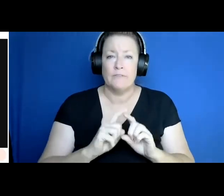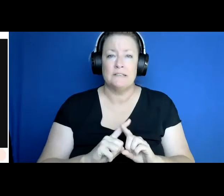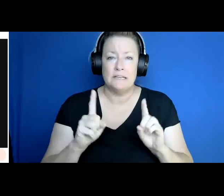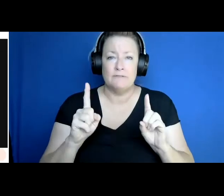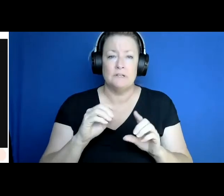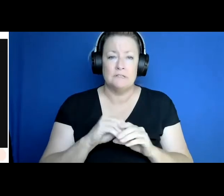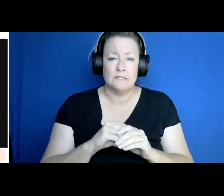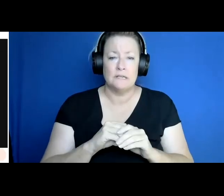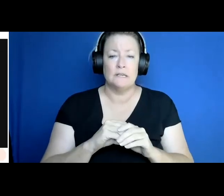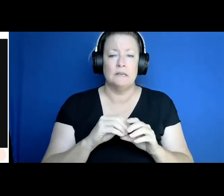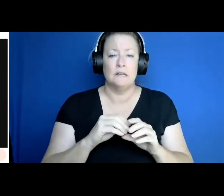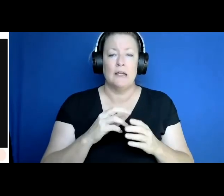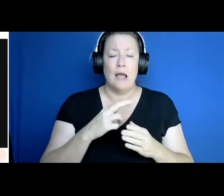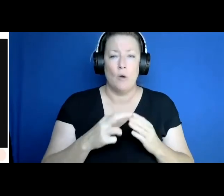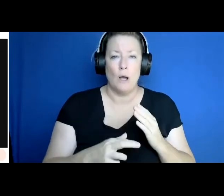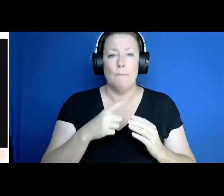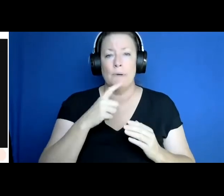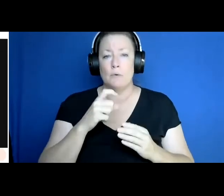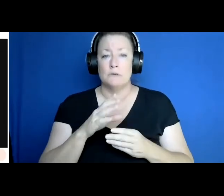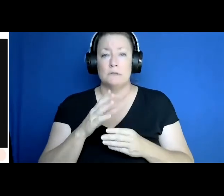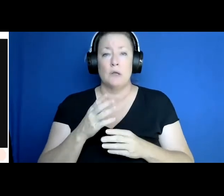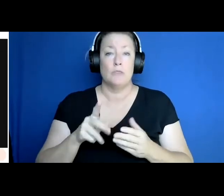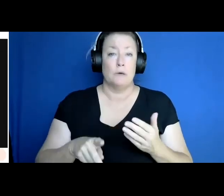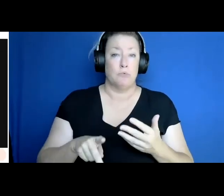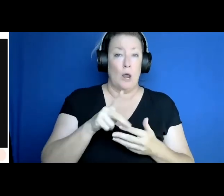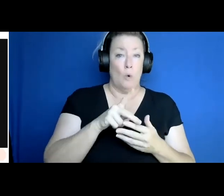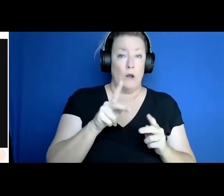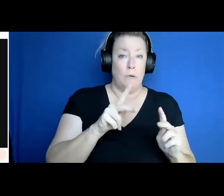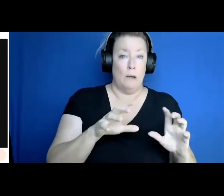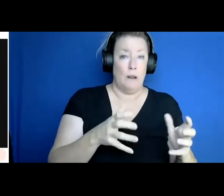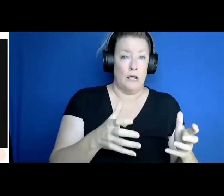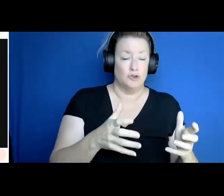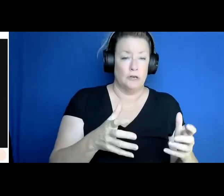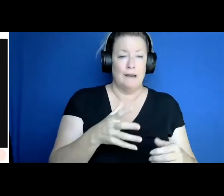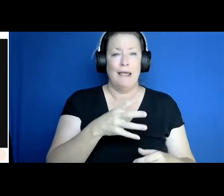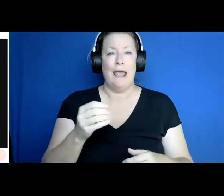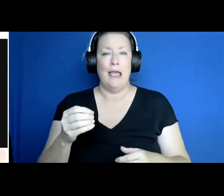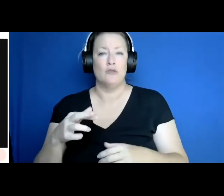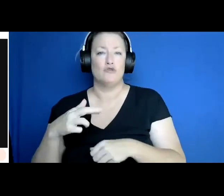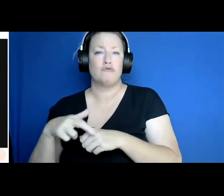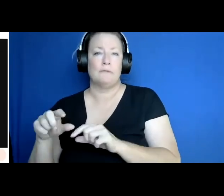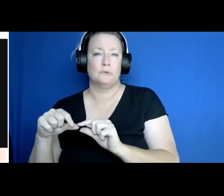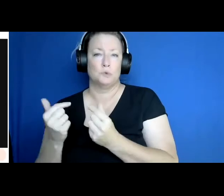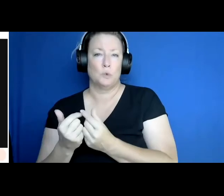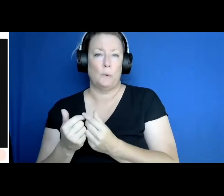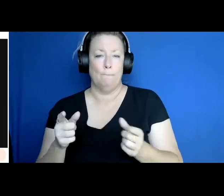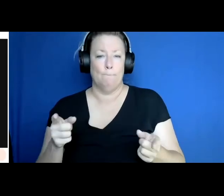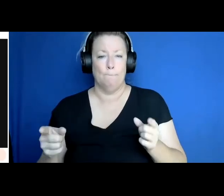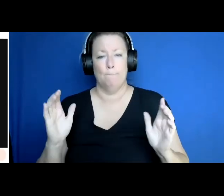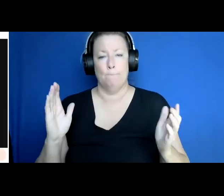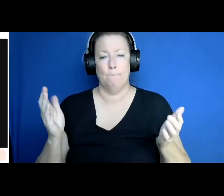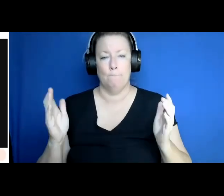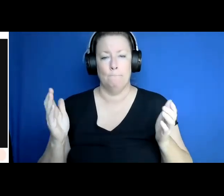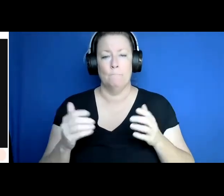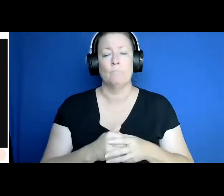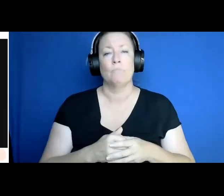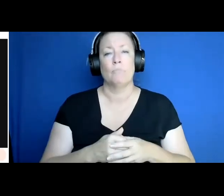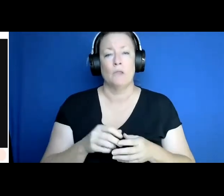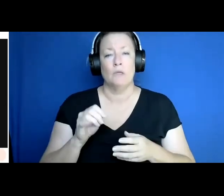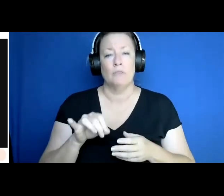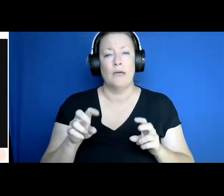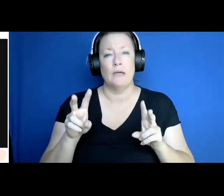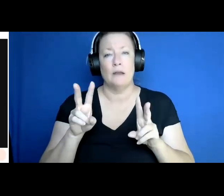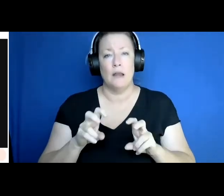between our priority populations and the reference group. So this analysis was performed separately for